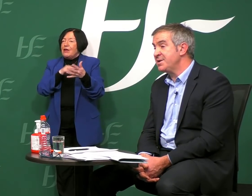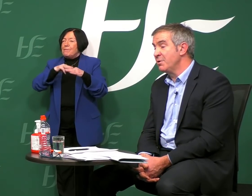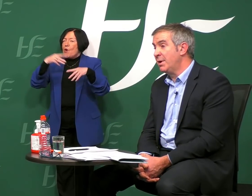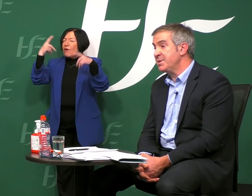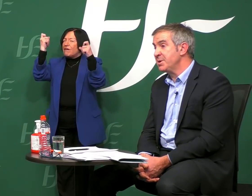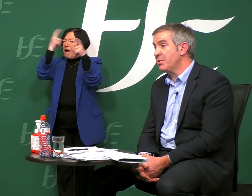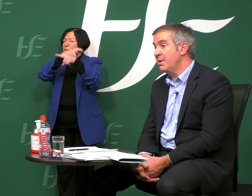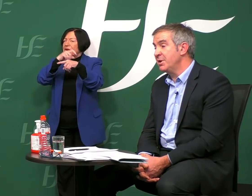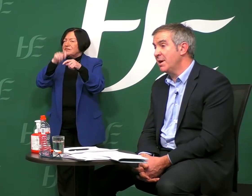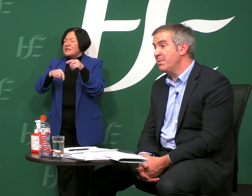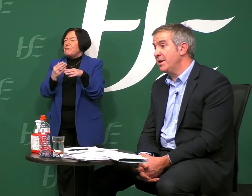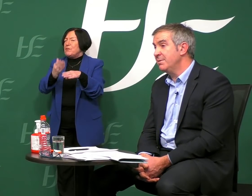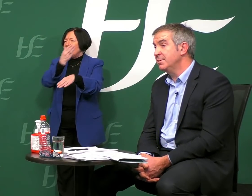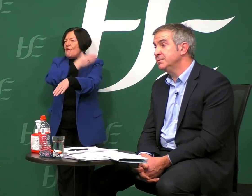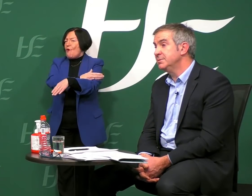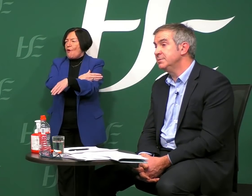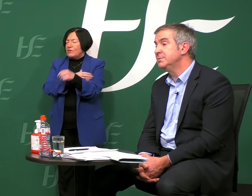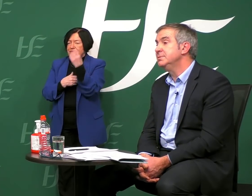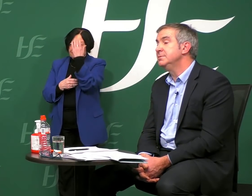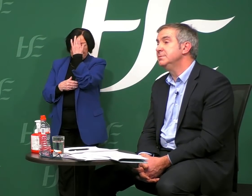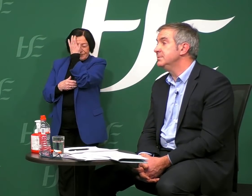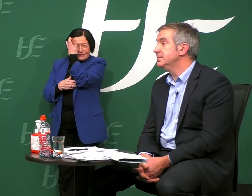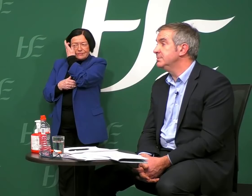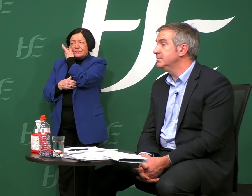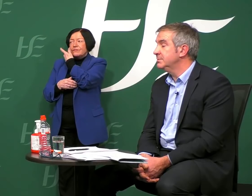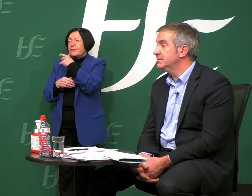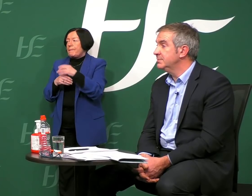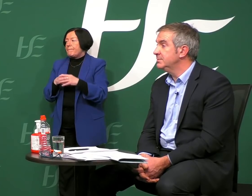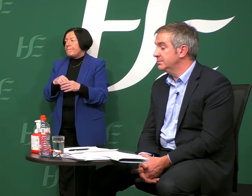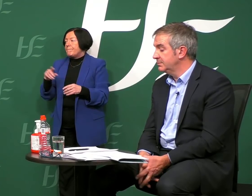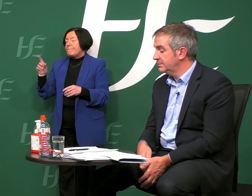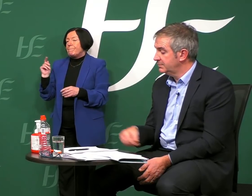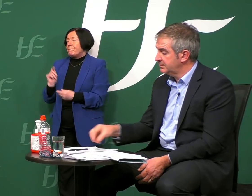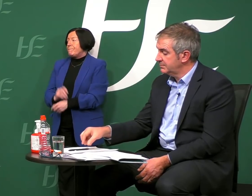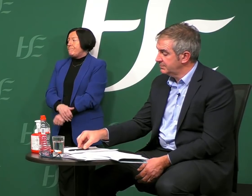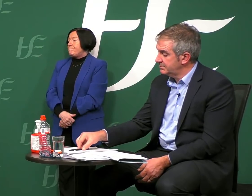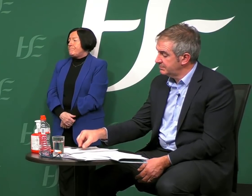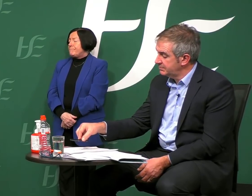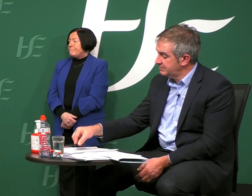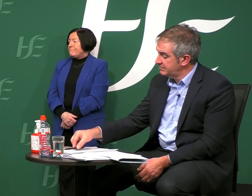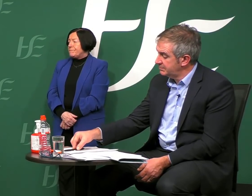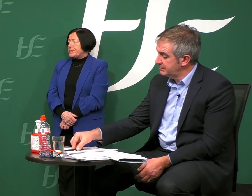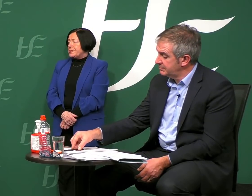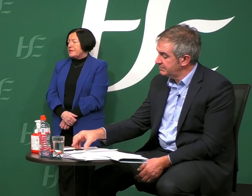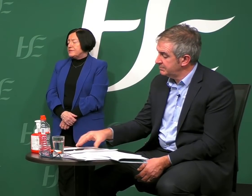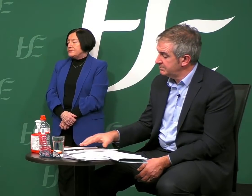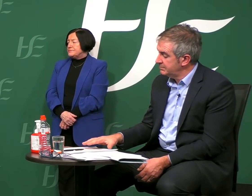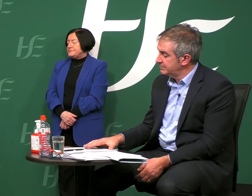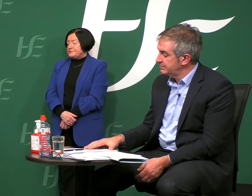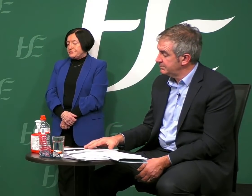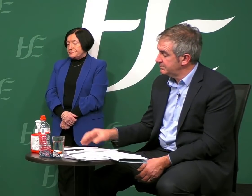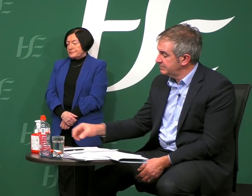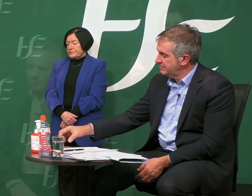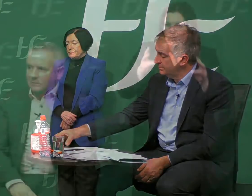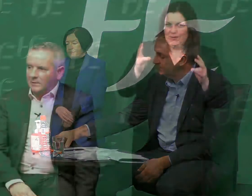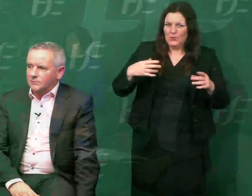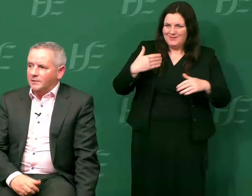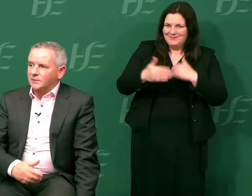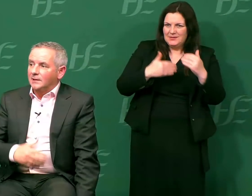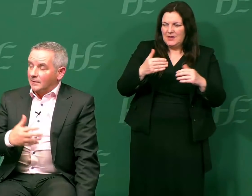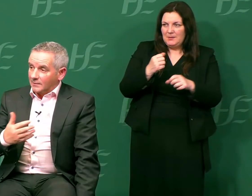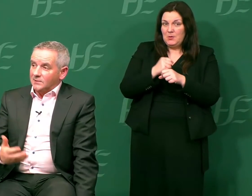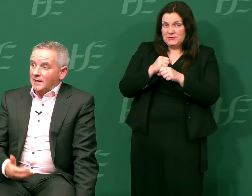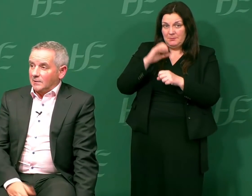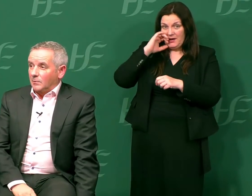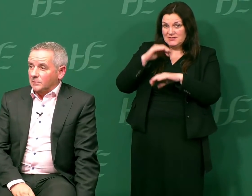complex, I guess, than it was with the primary campaign. Just very briefly on the piece about trying to get people through quicker related to the Omicron